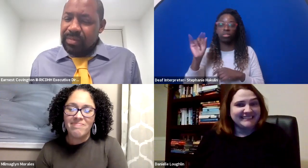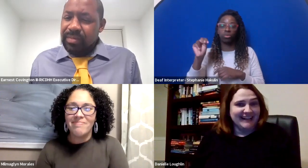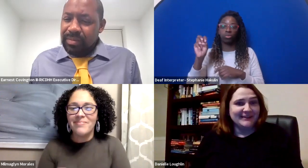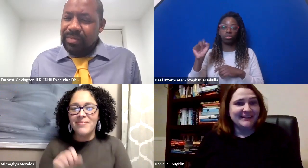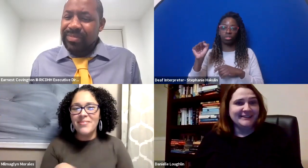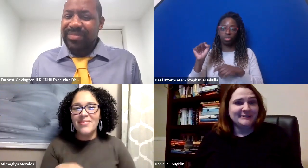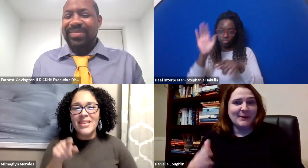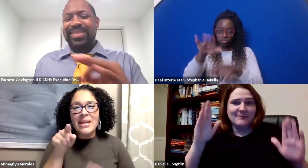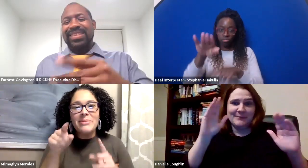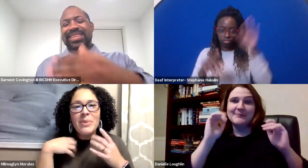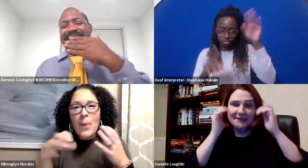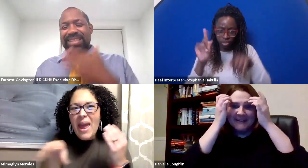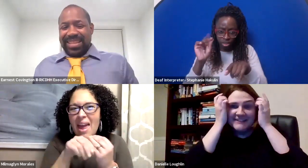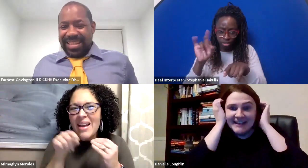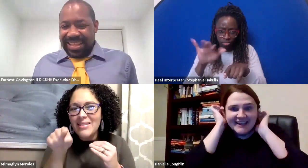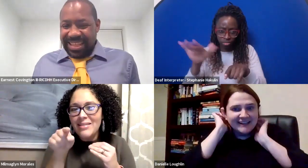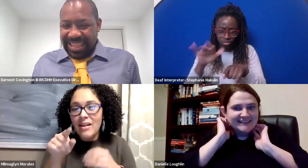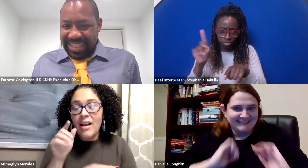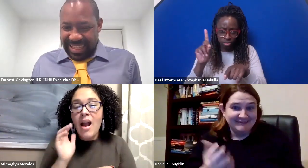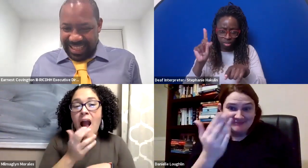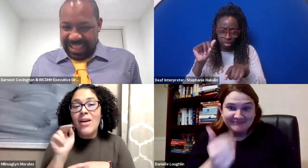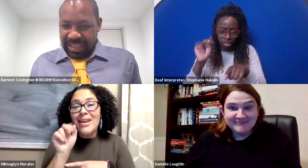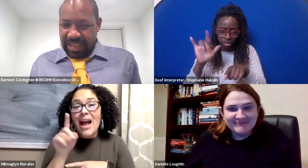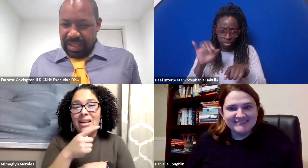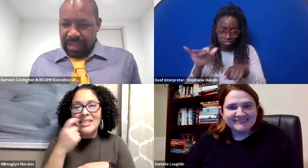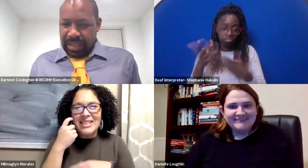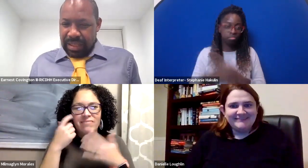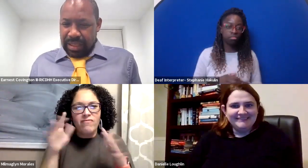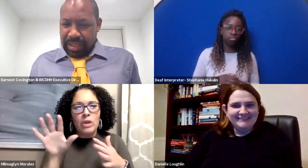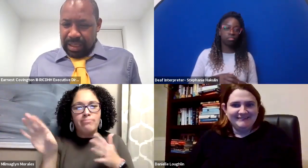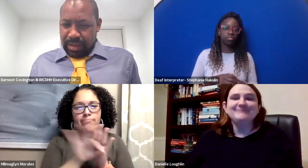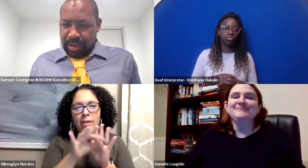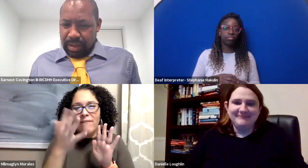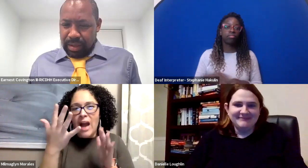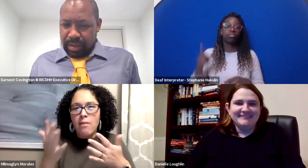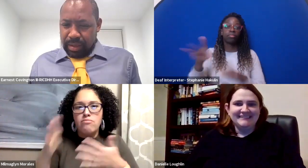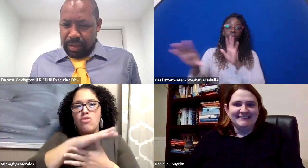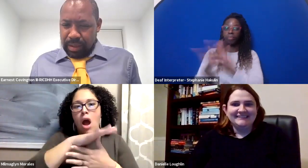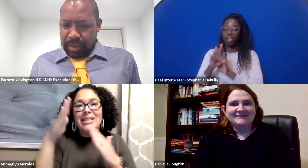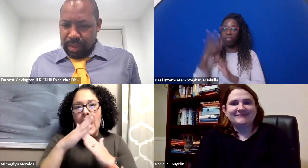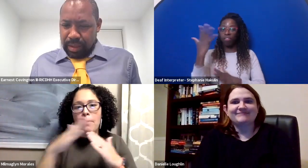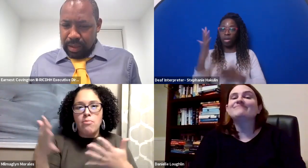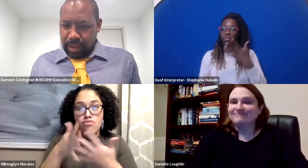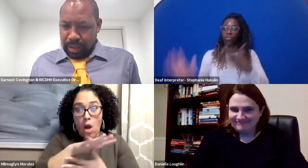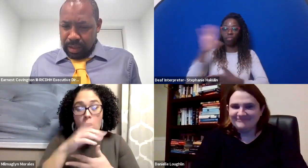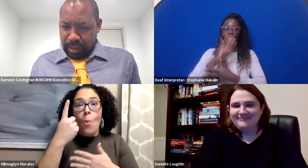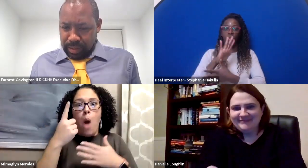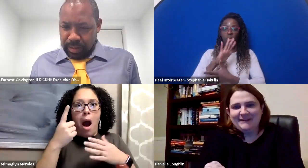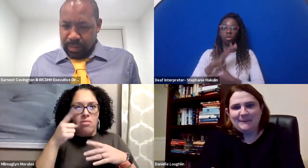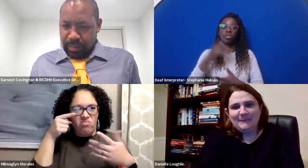the address, all you have to do is go on our website. Oh, let me add that NAD also